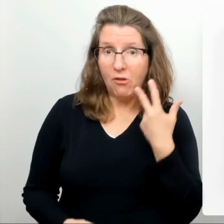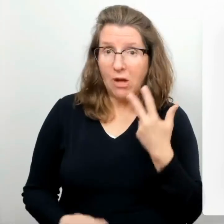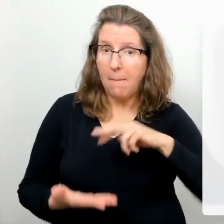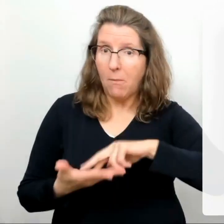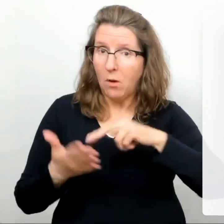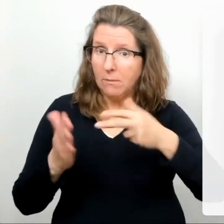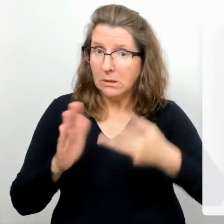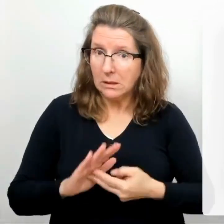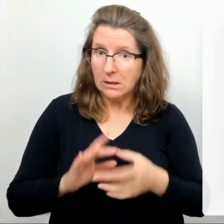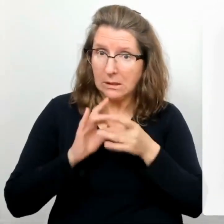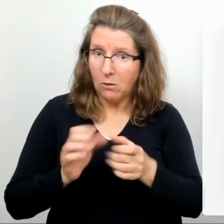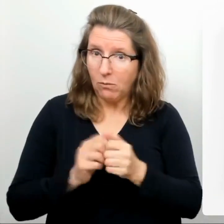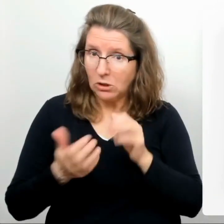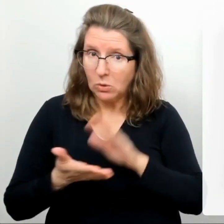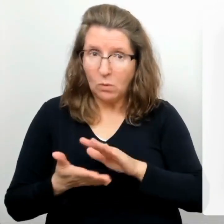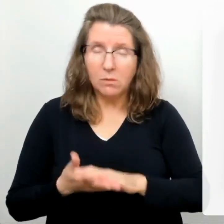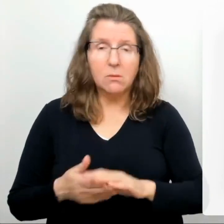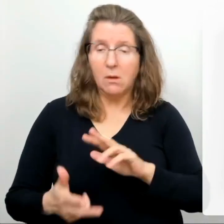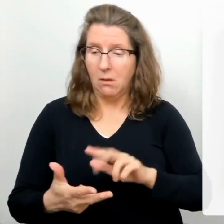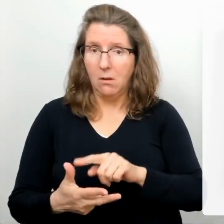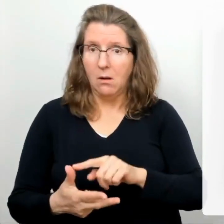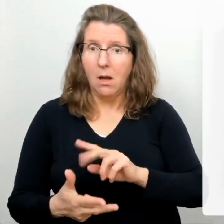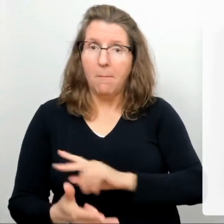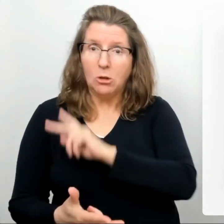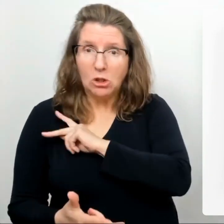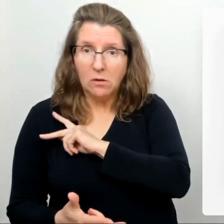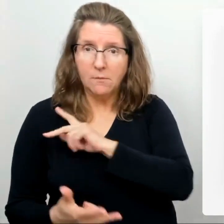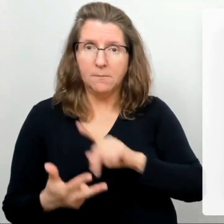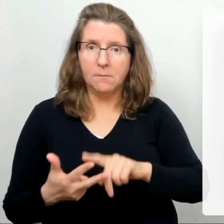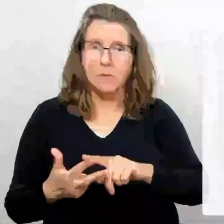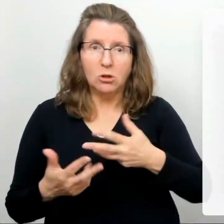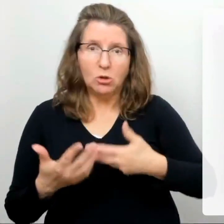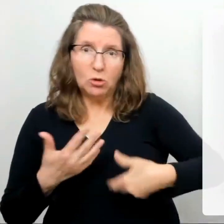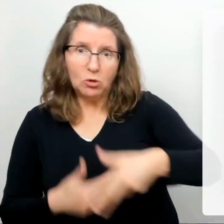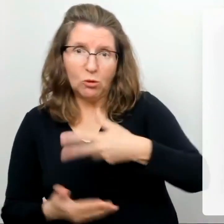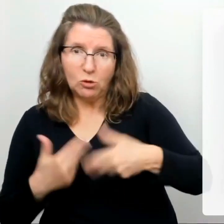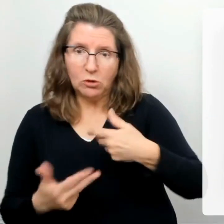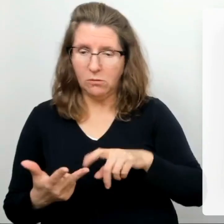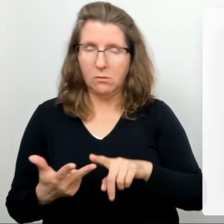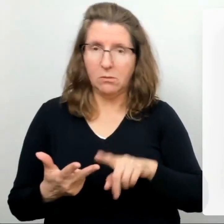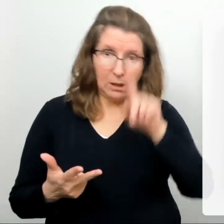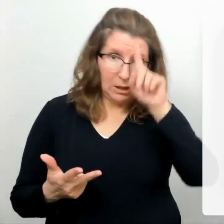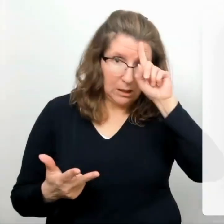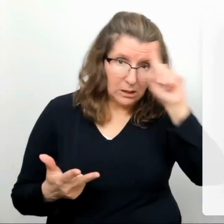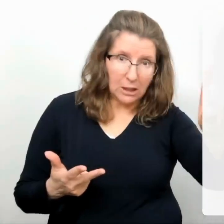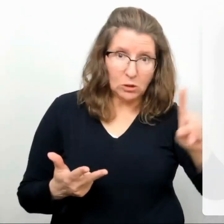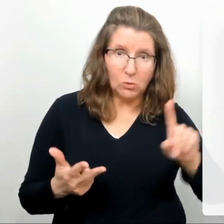schools. Let's look at the 3 school purposes: personal, social, and intellectual